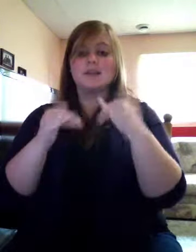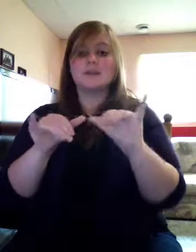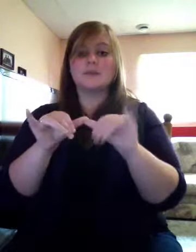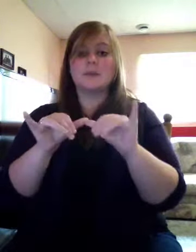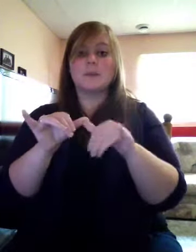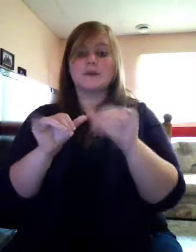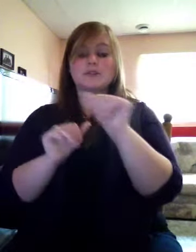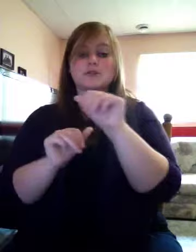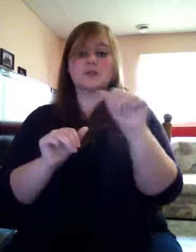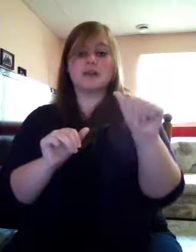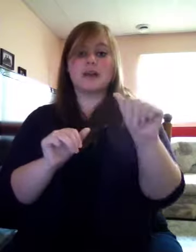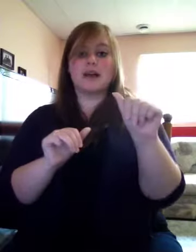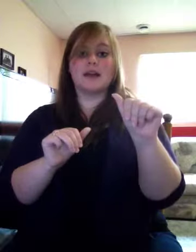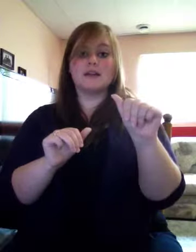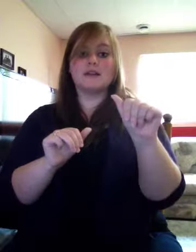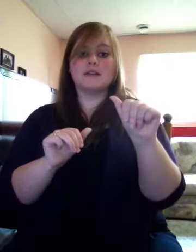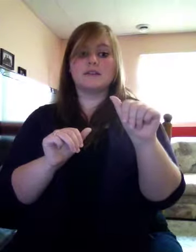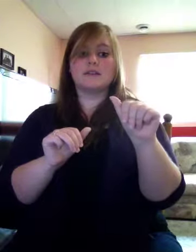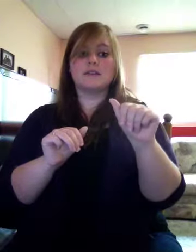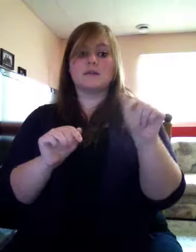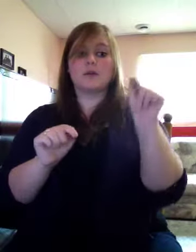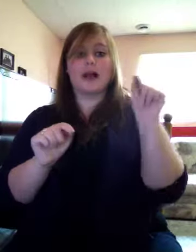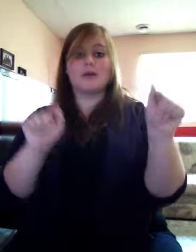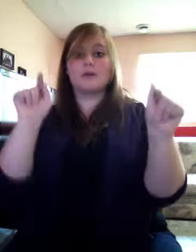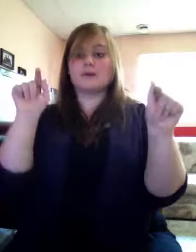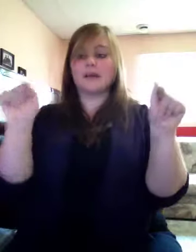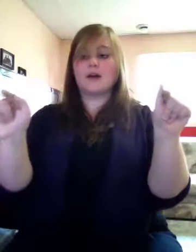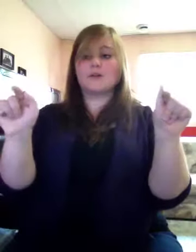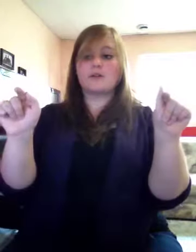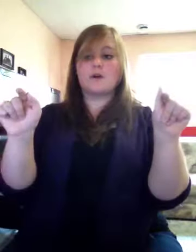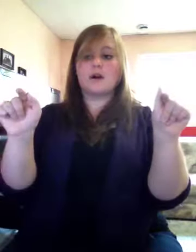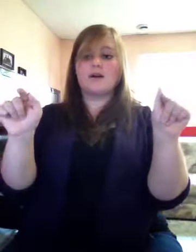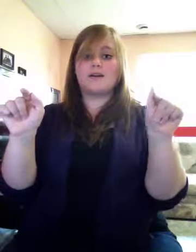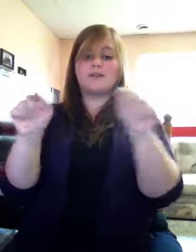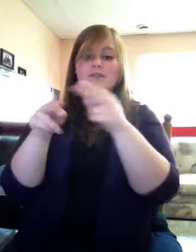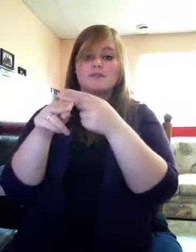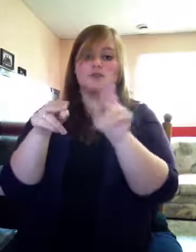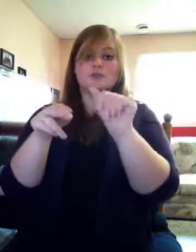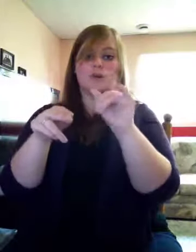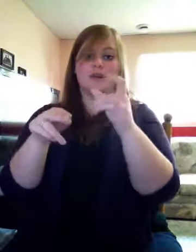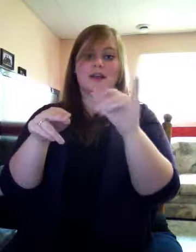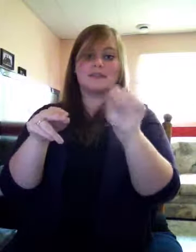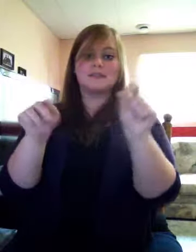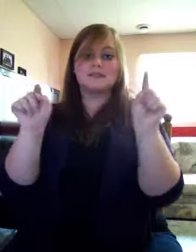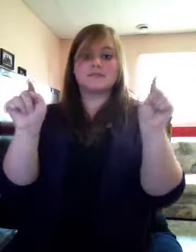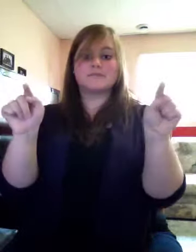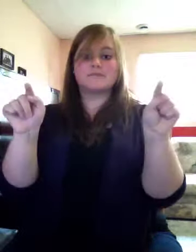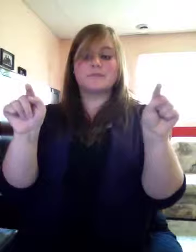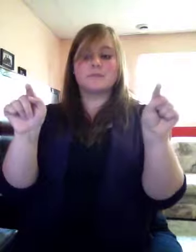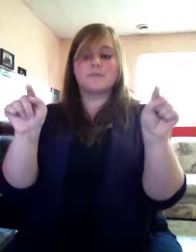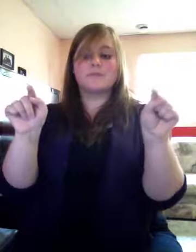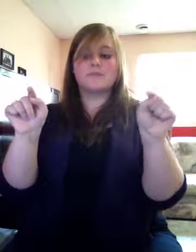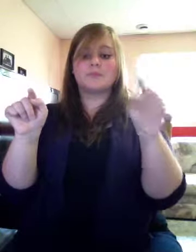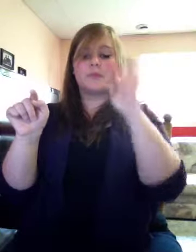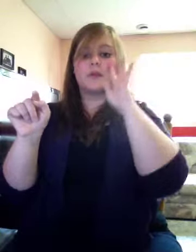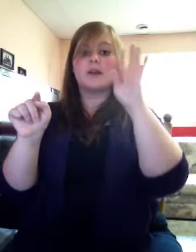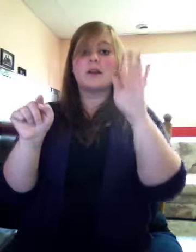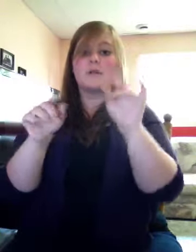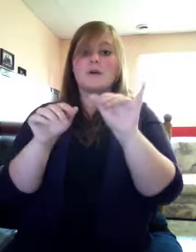and here we've placed our calipers from outer wall to outer wall in a short-axis configuration, and we come up with an aneurysm of 6.3 by